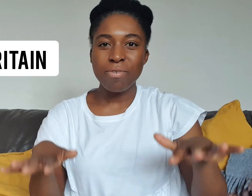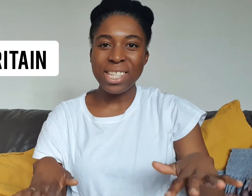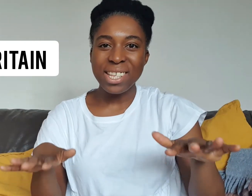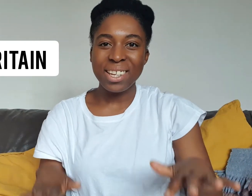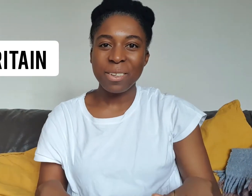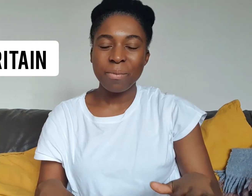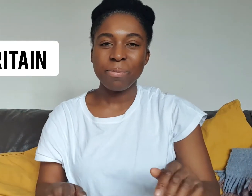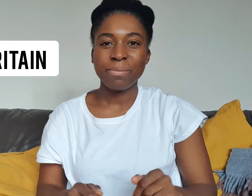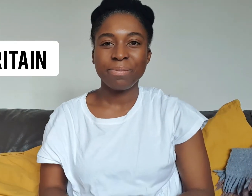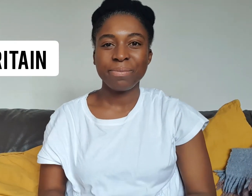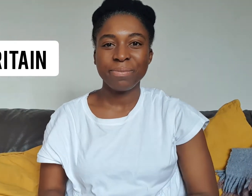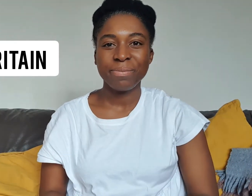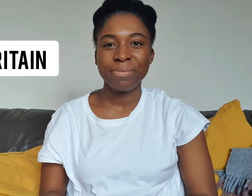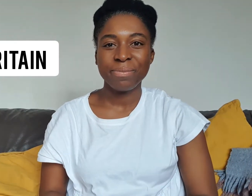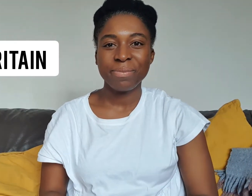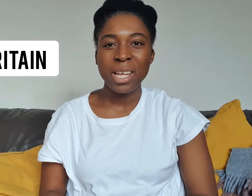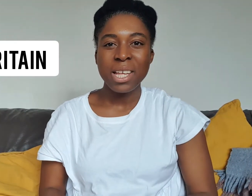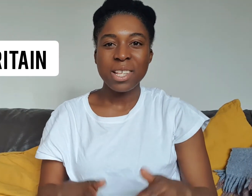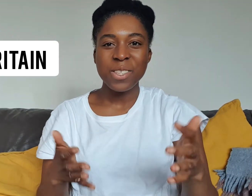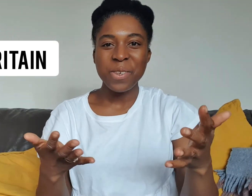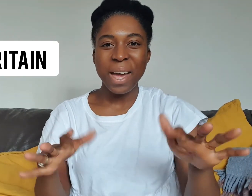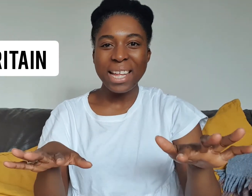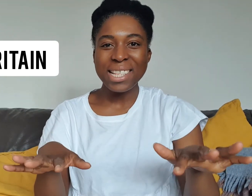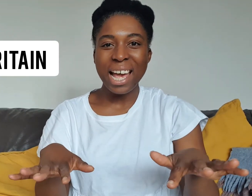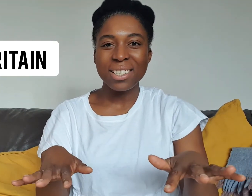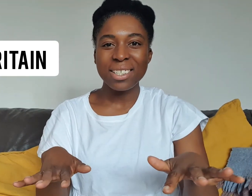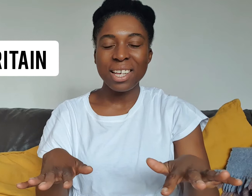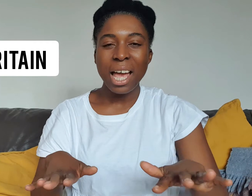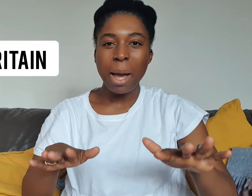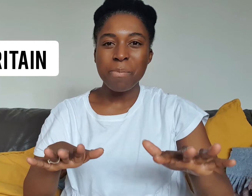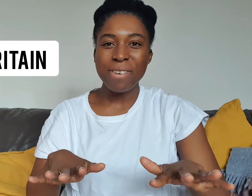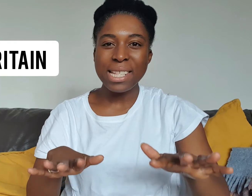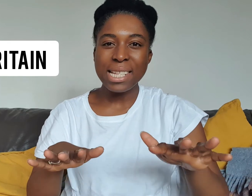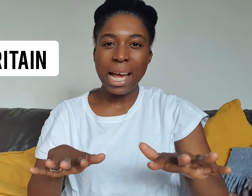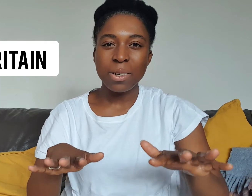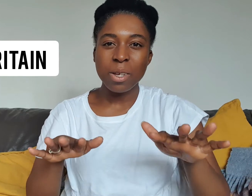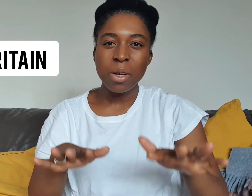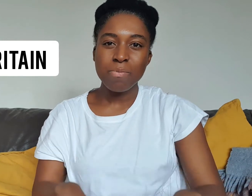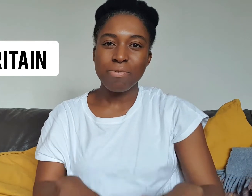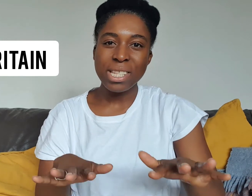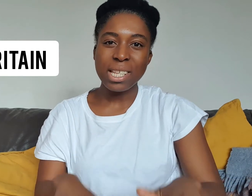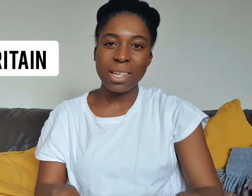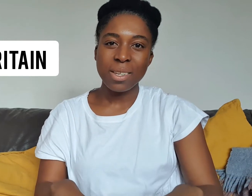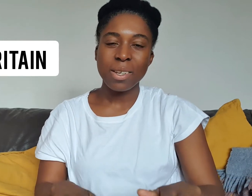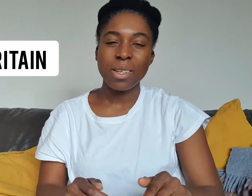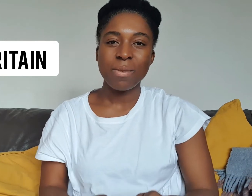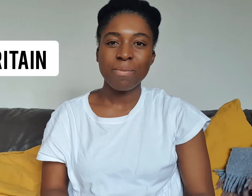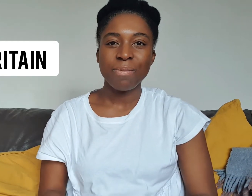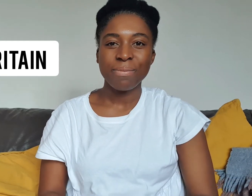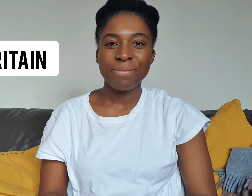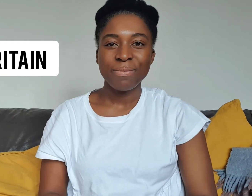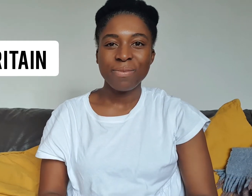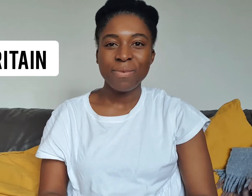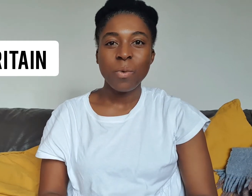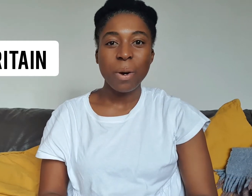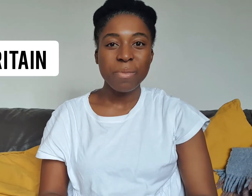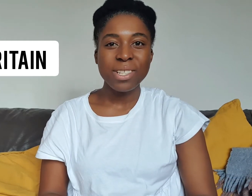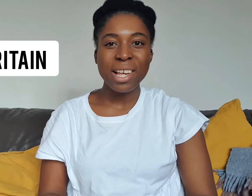Britain. So 2 hands out and press down. Britain. One more